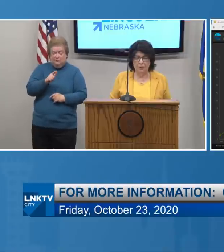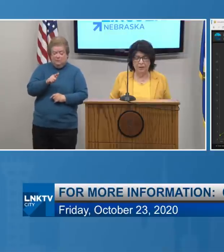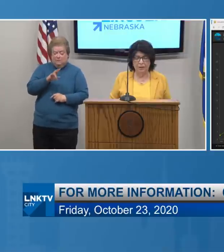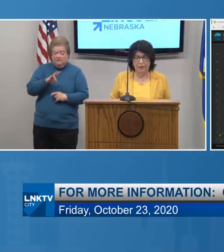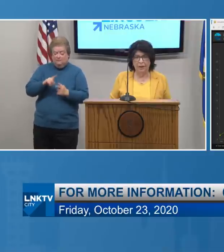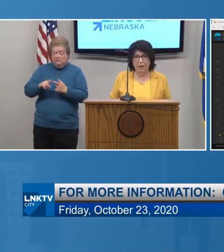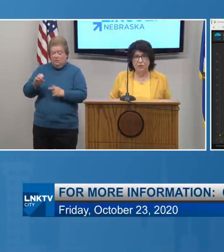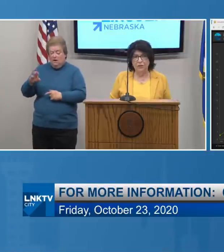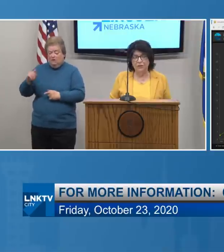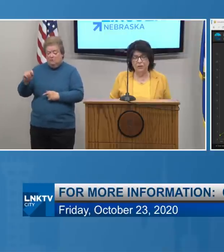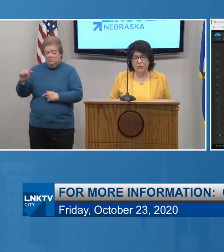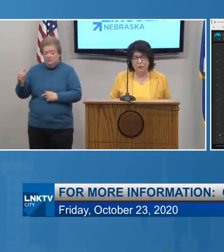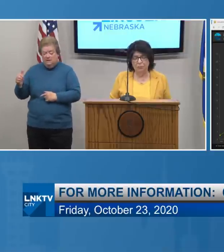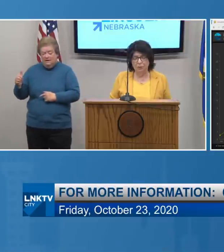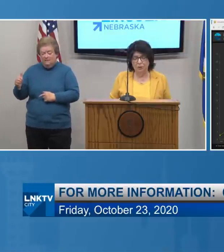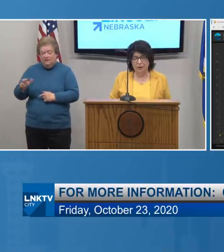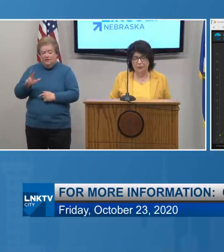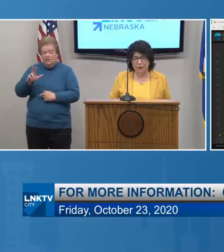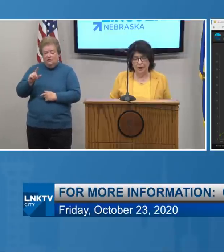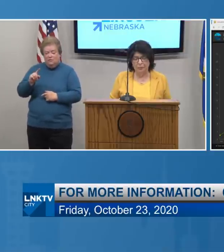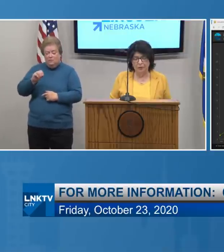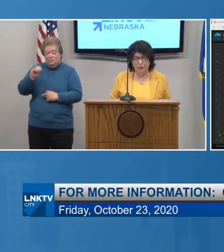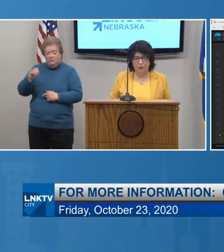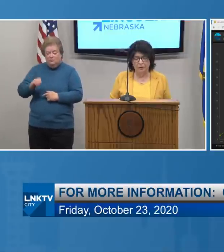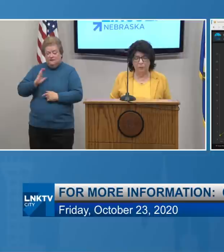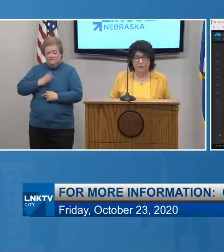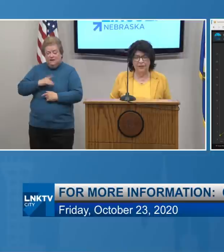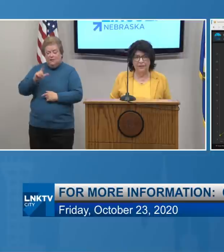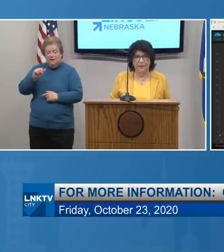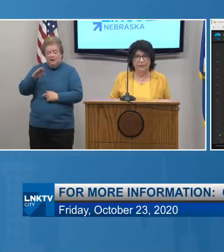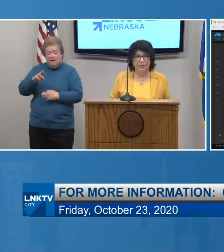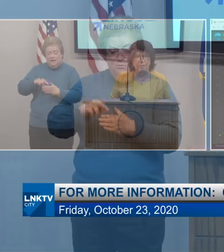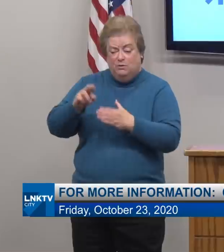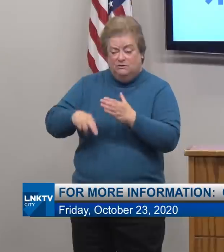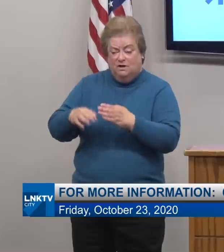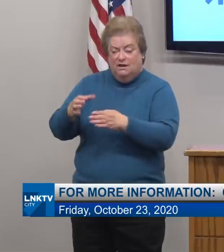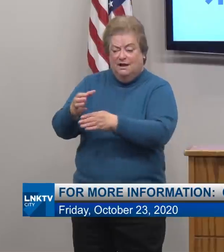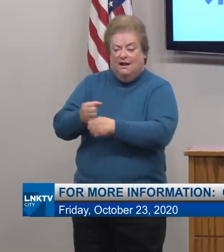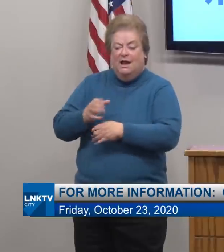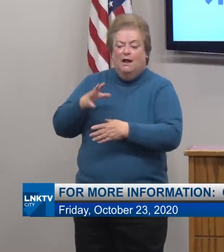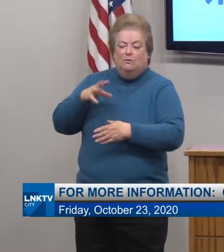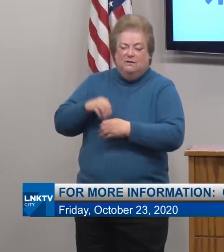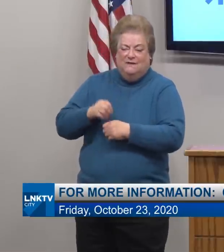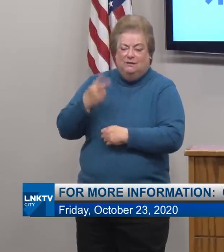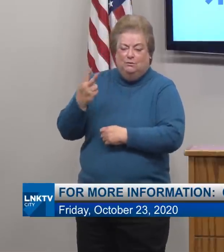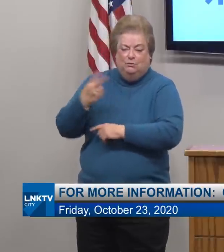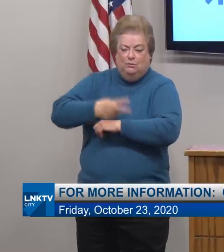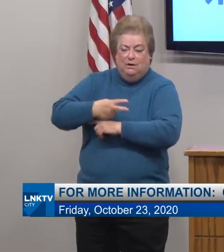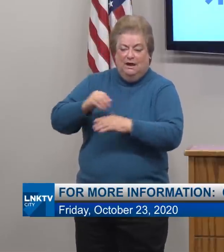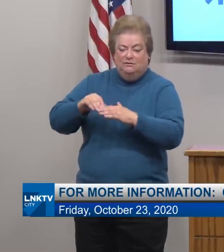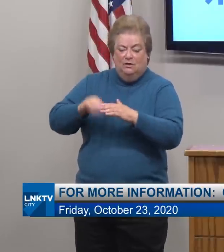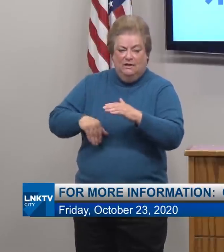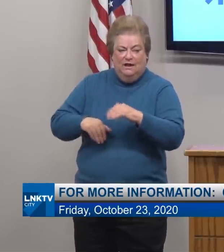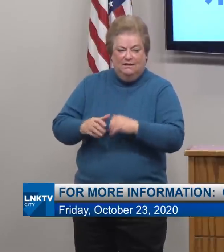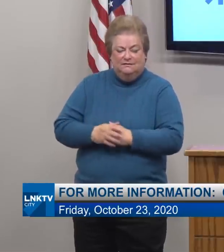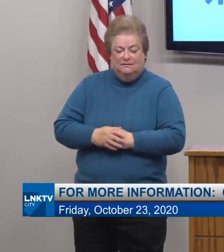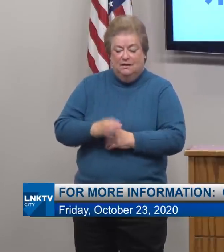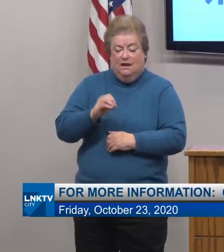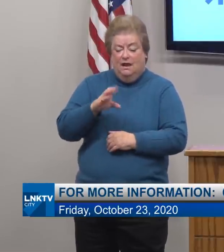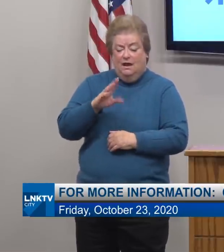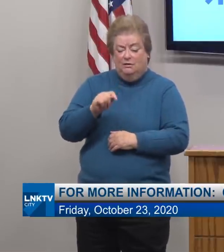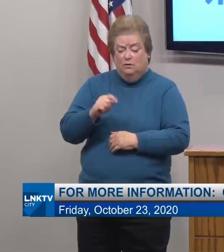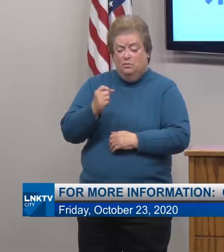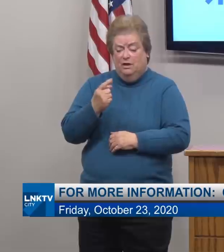october 10th just 31 percent of our lab results were received in two days or less from october